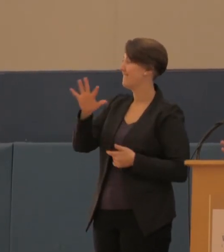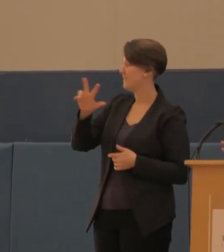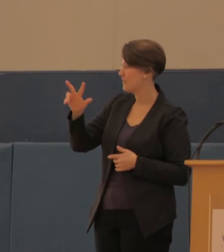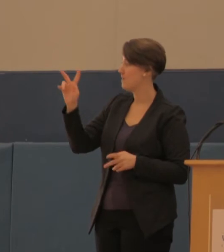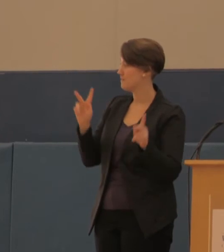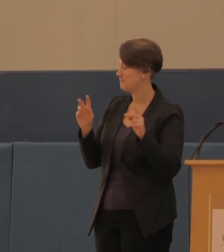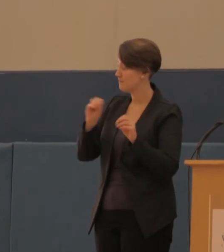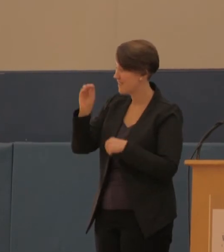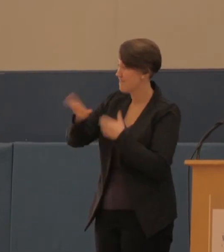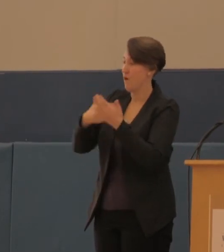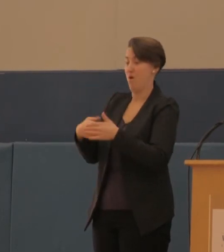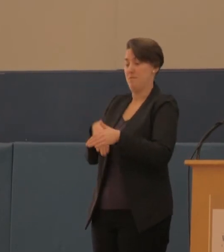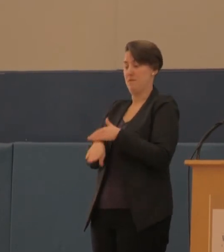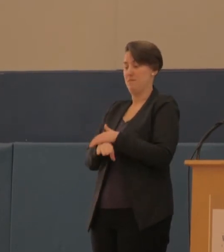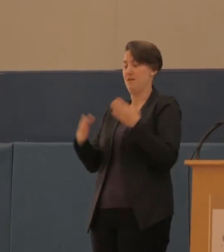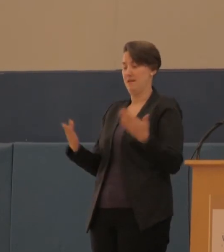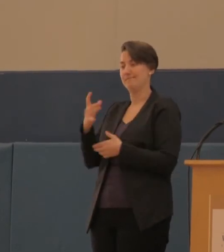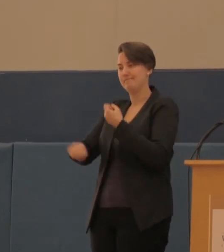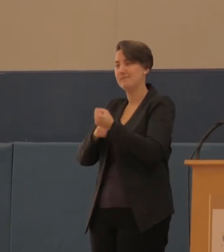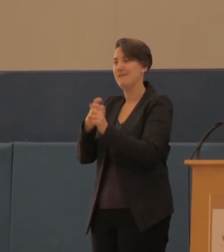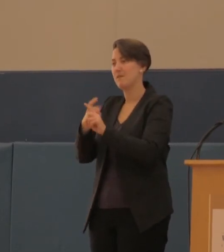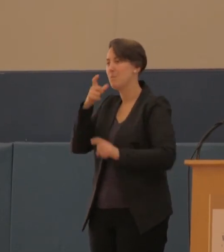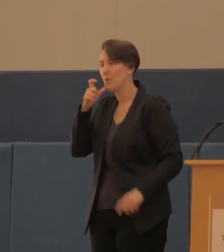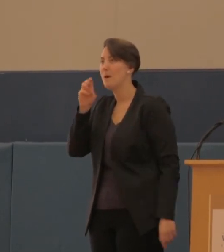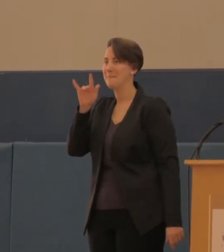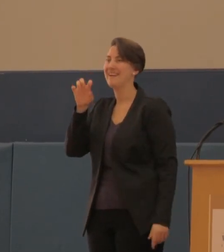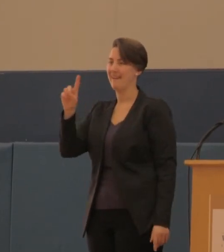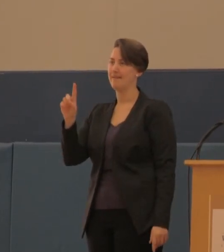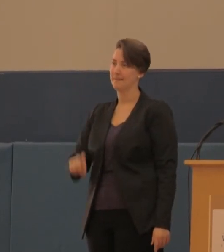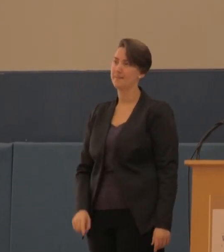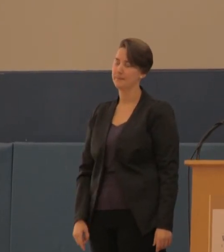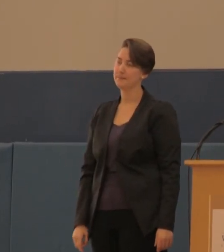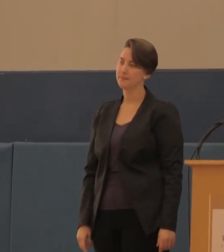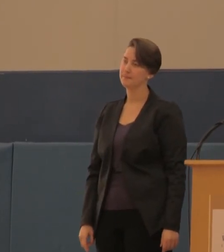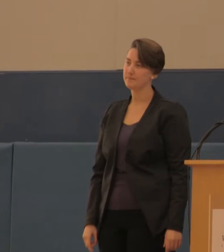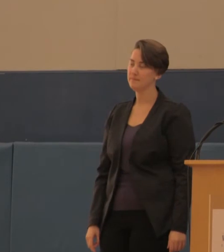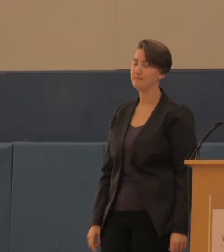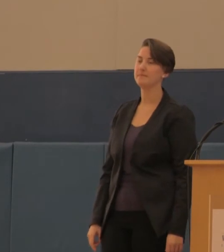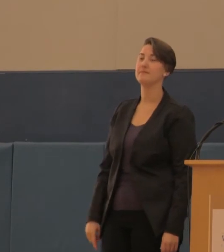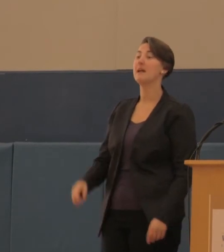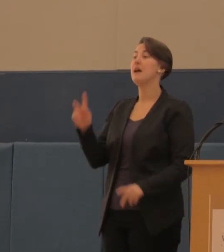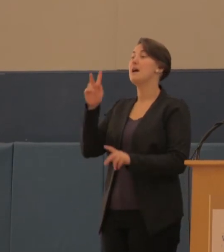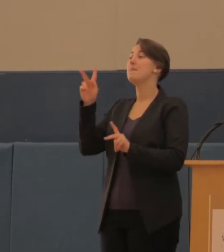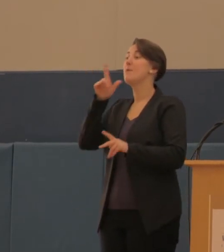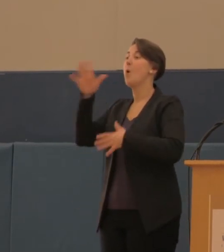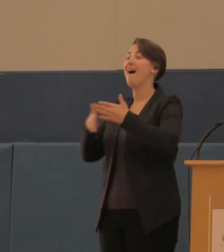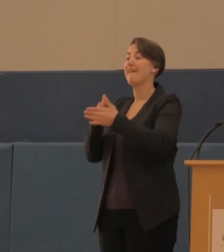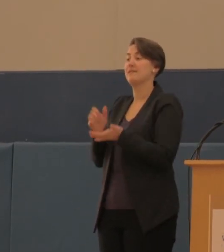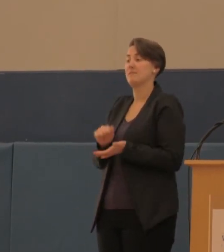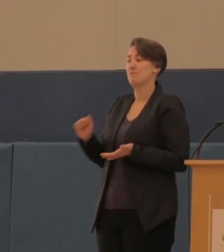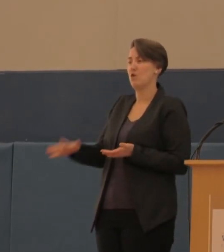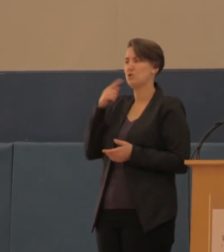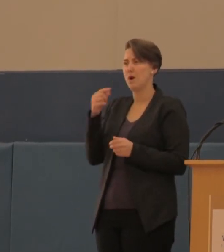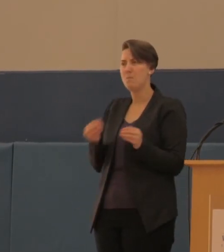births that happen in this state are funded under the Medicaid program. Opponents of abortion will advance